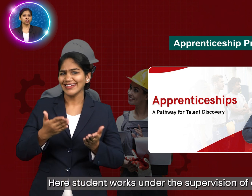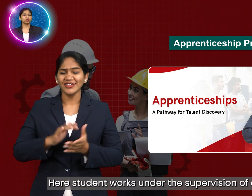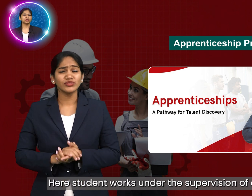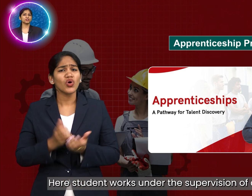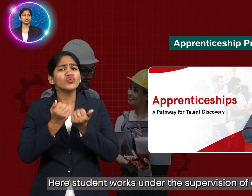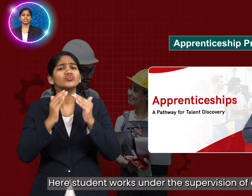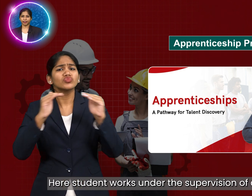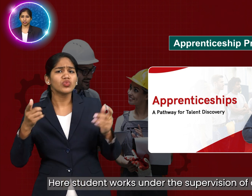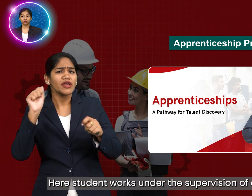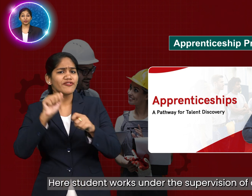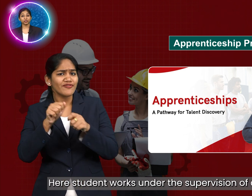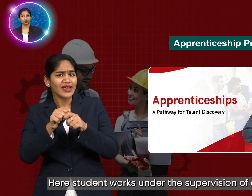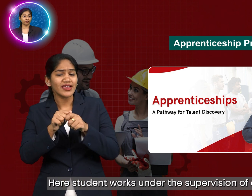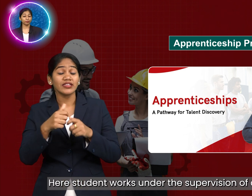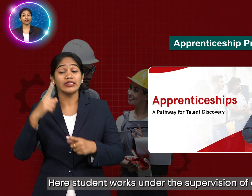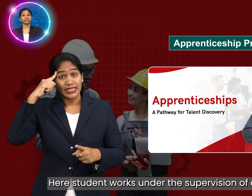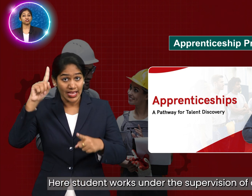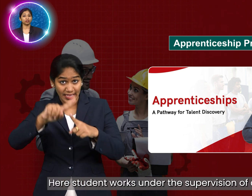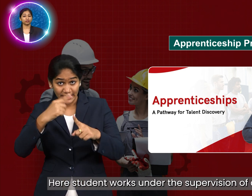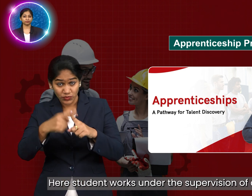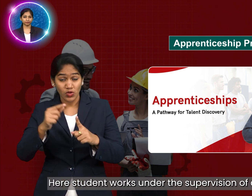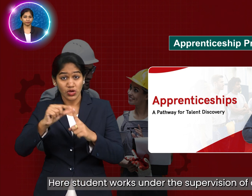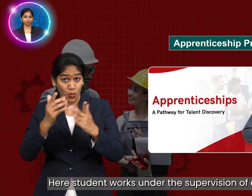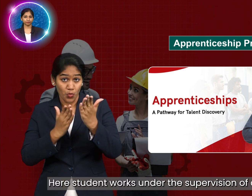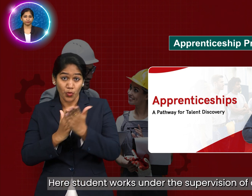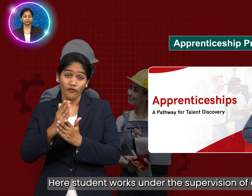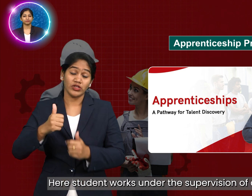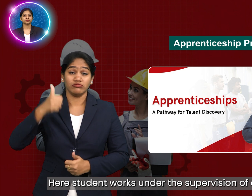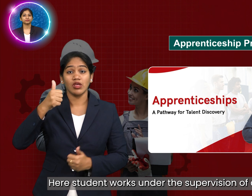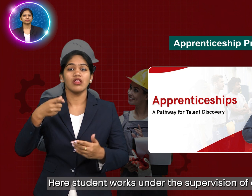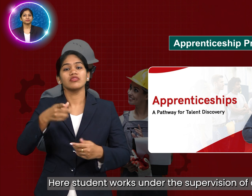Here, students work under the supervision of a professional.